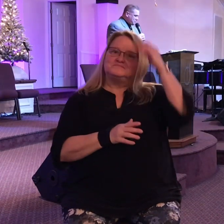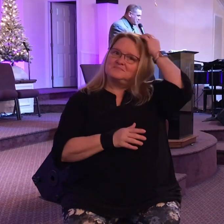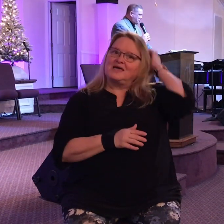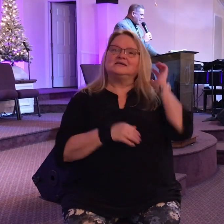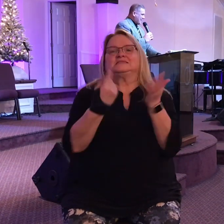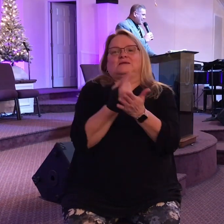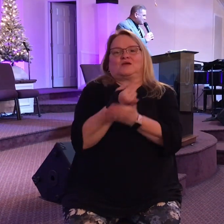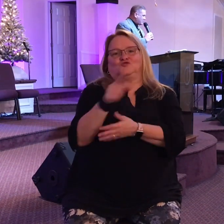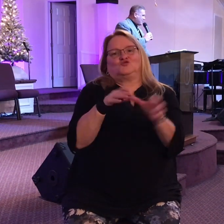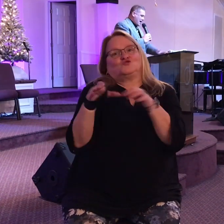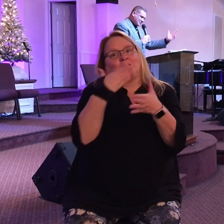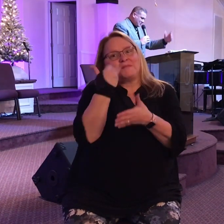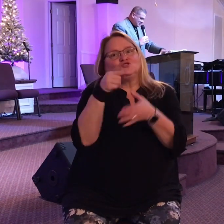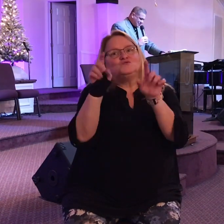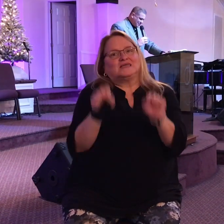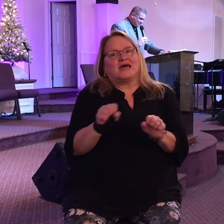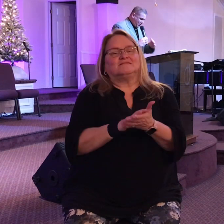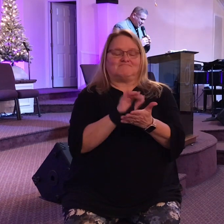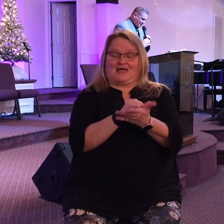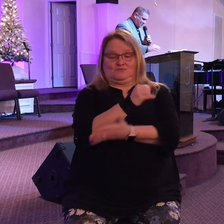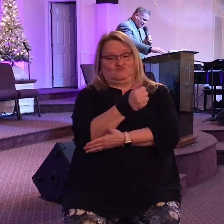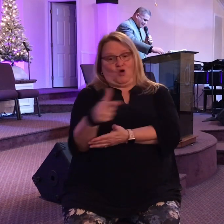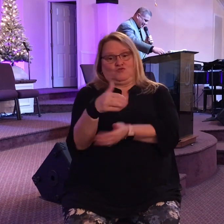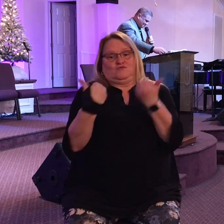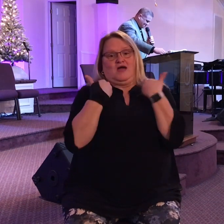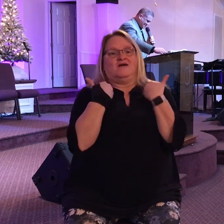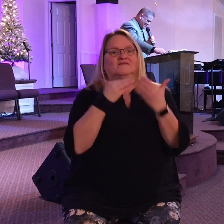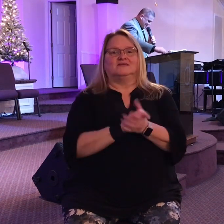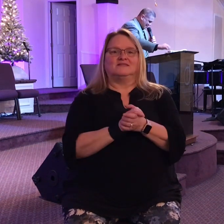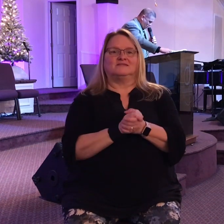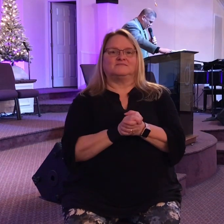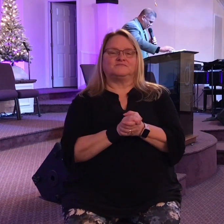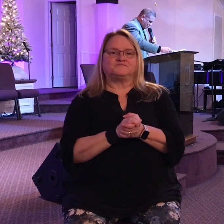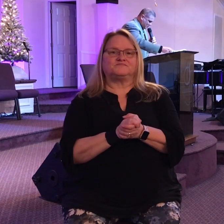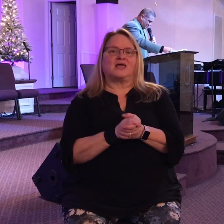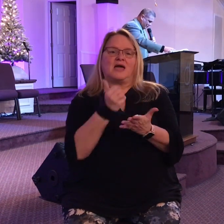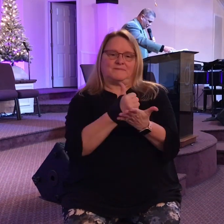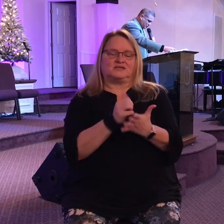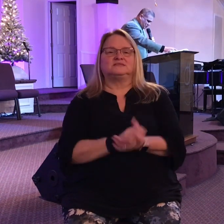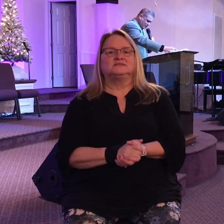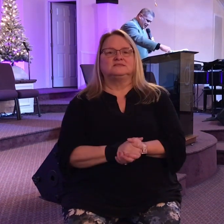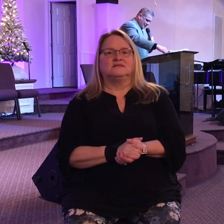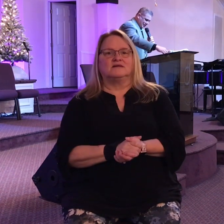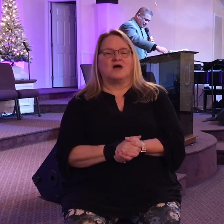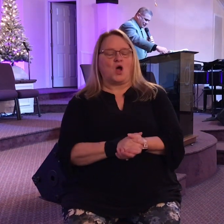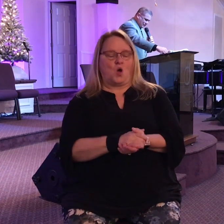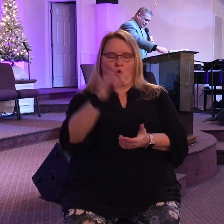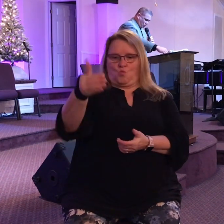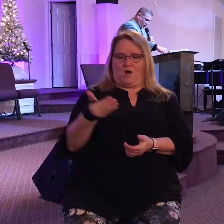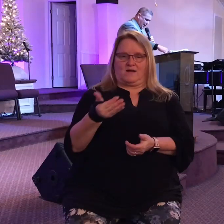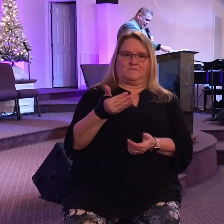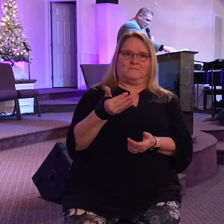Sometimes you just do the best you can, and that's all you got. So that's all we bring to the table. Amen. Welcome to the first week